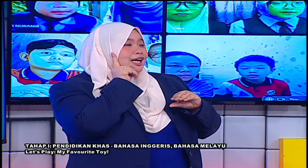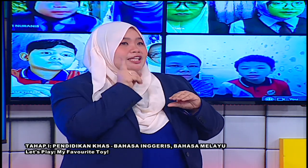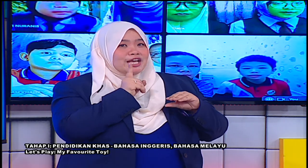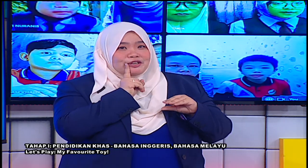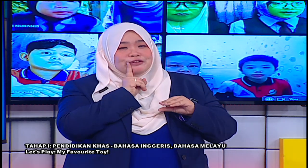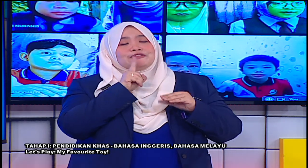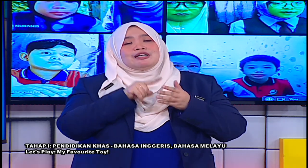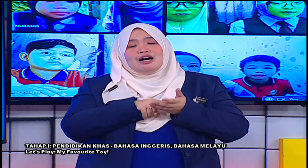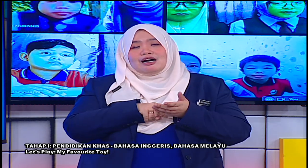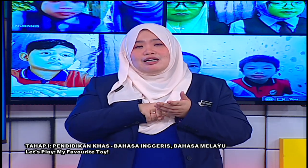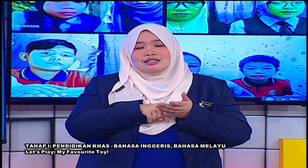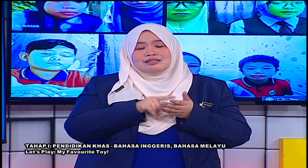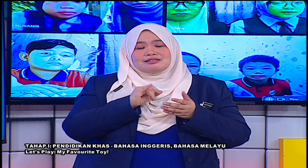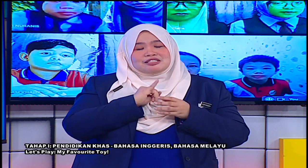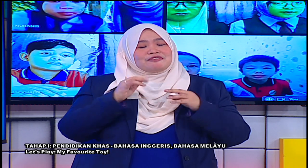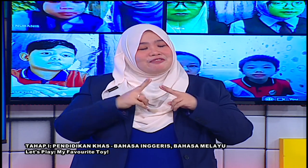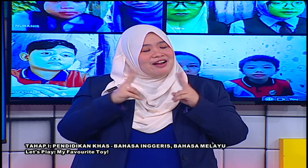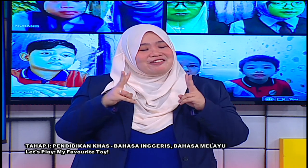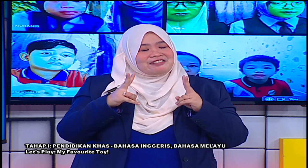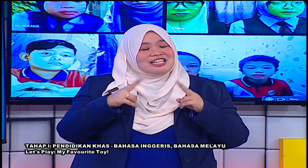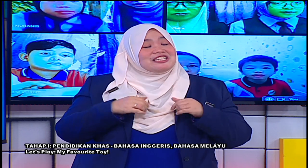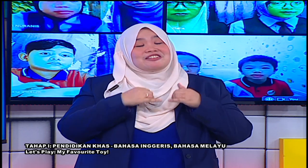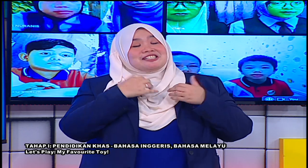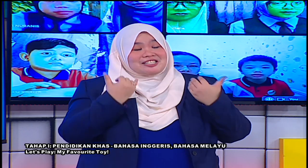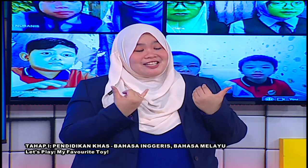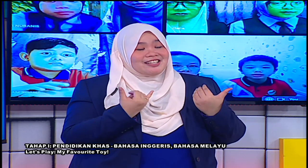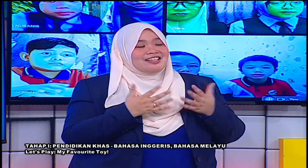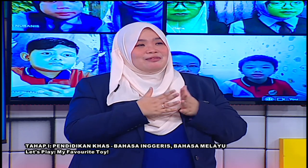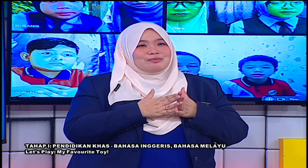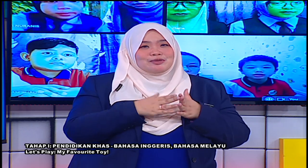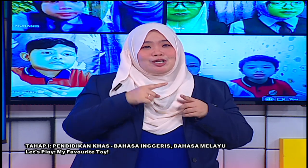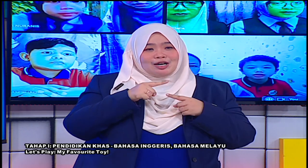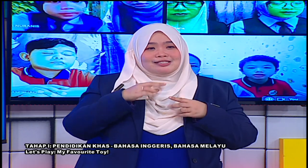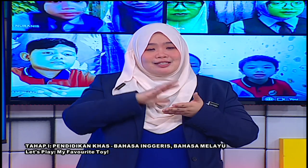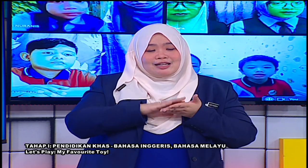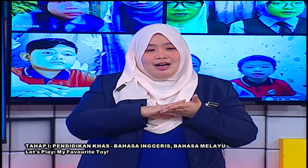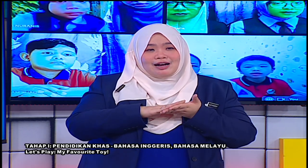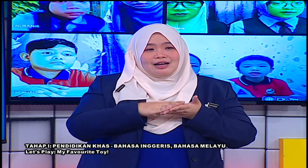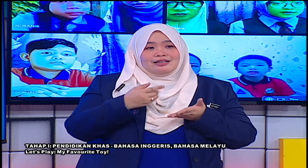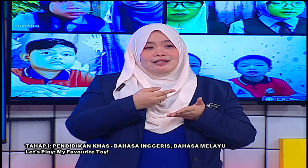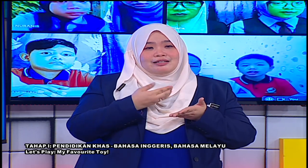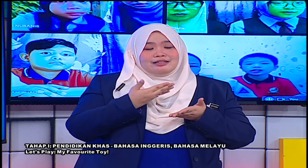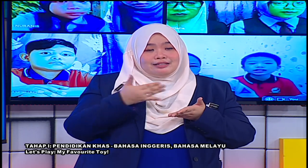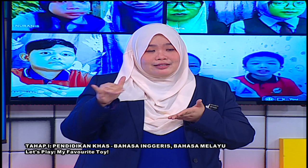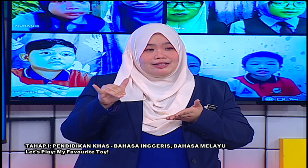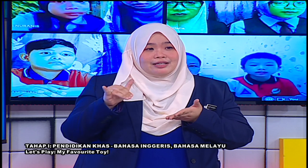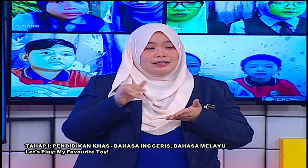teaching Dave, is a very interesting because